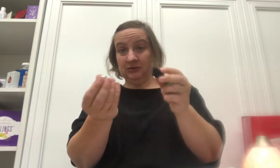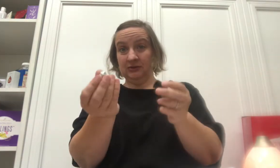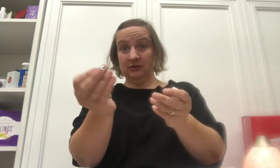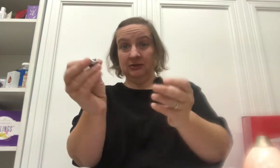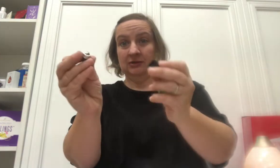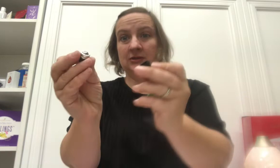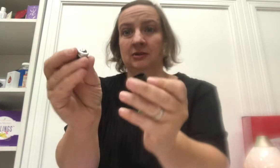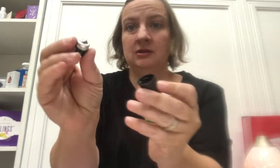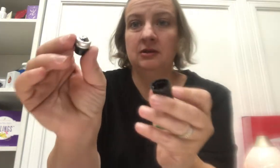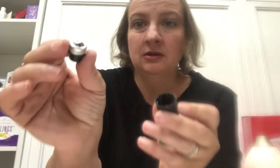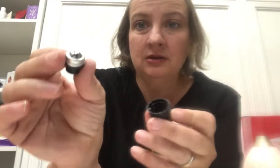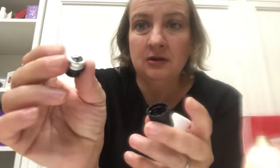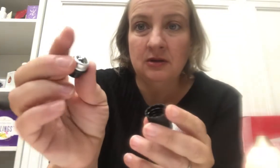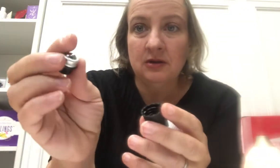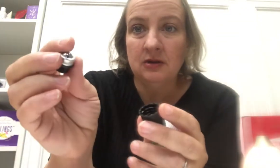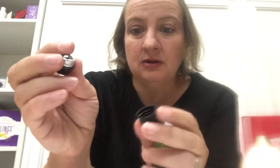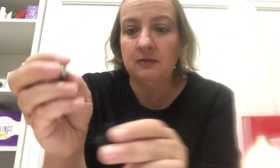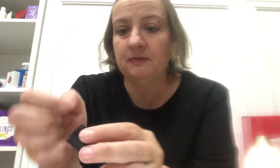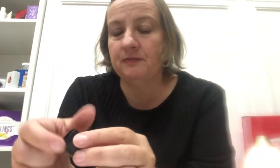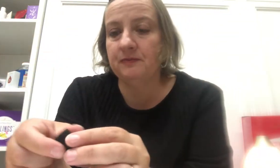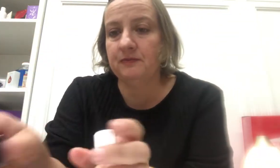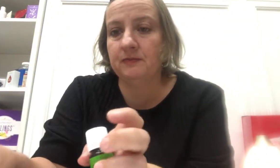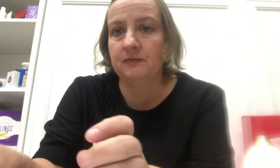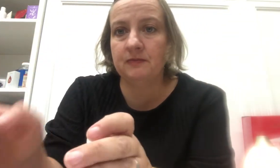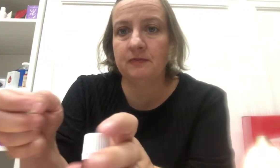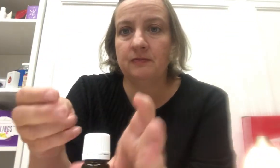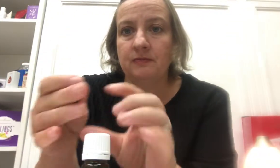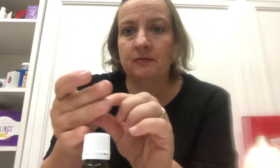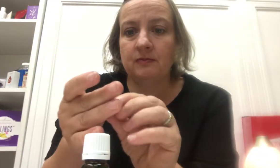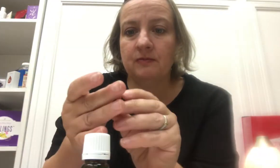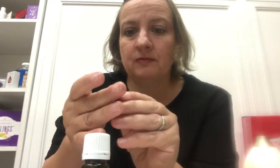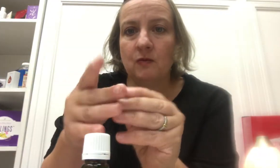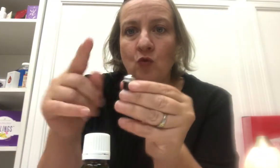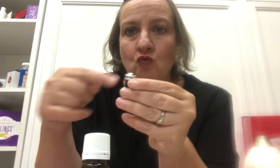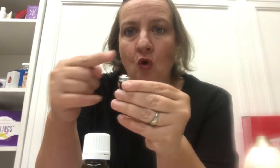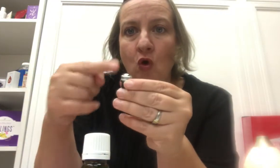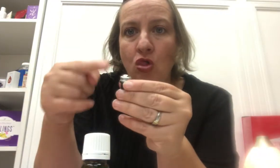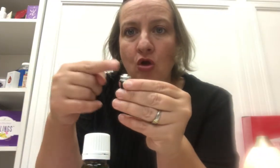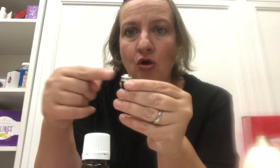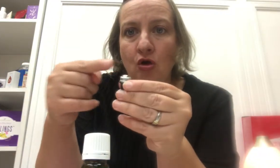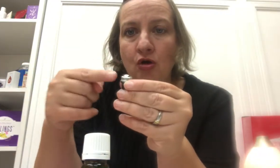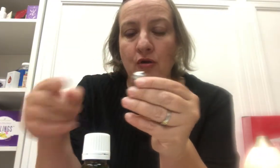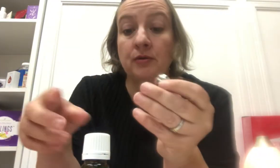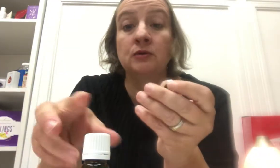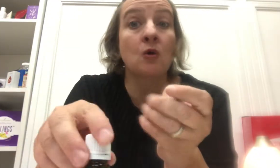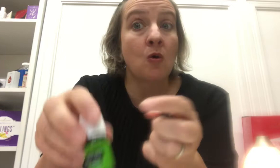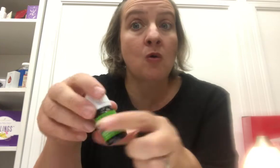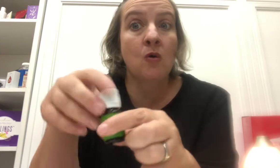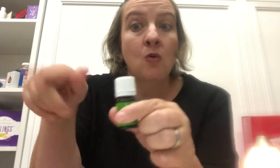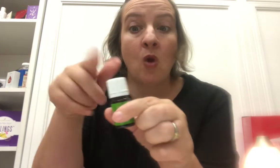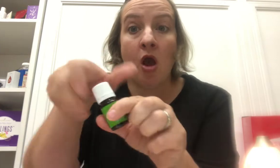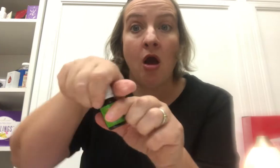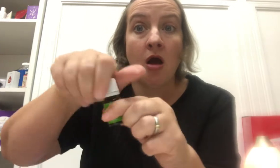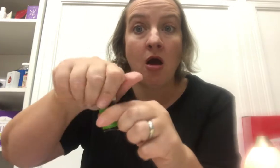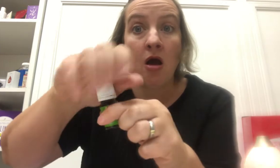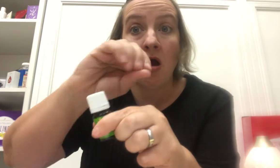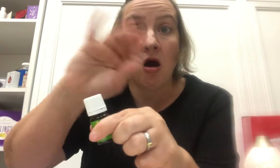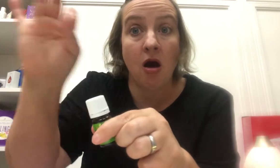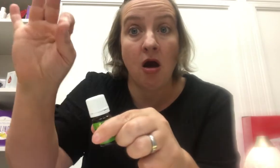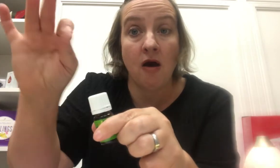in the box, there's 2 roller balls like this. They're attachments that you can add to the bottles. So you would